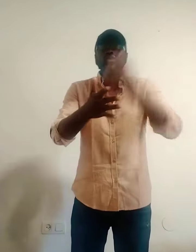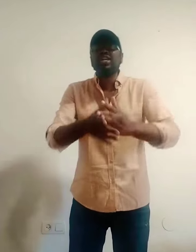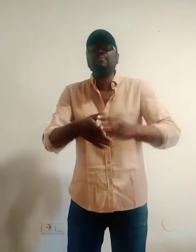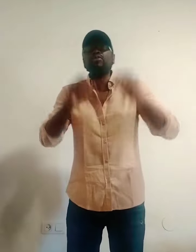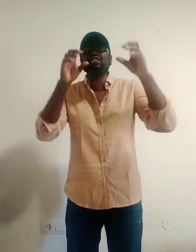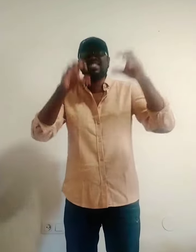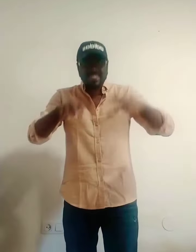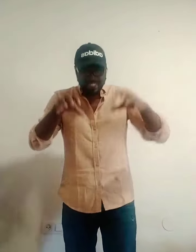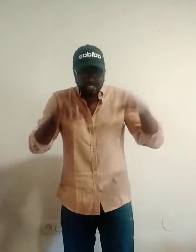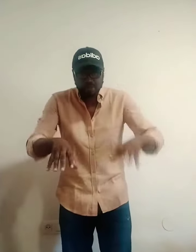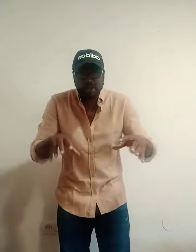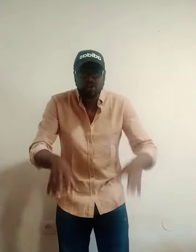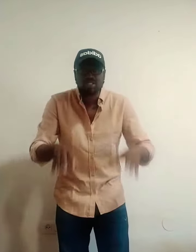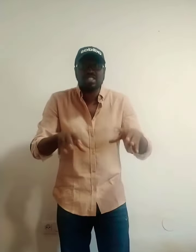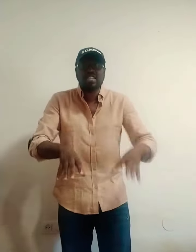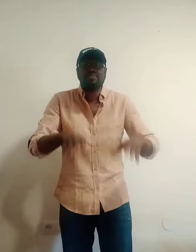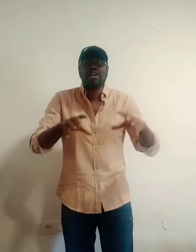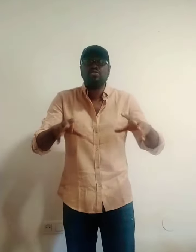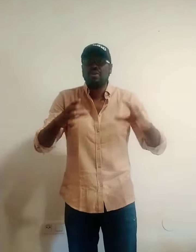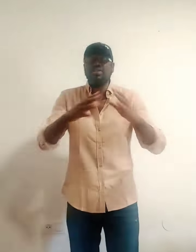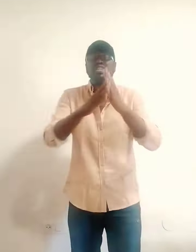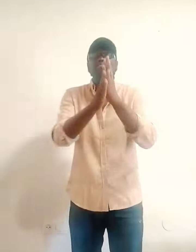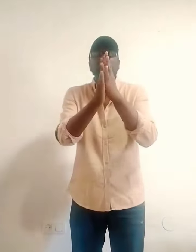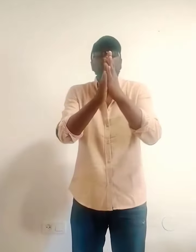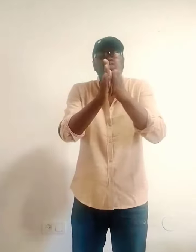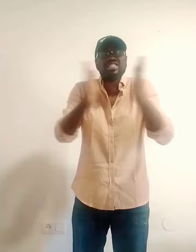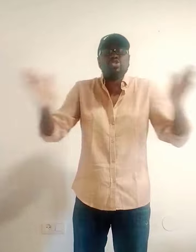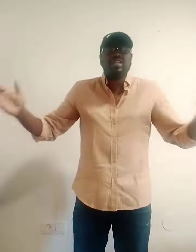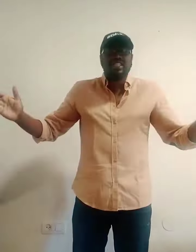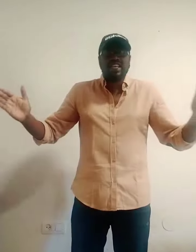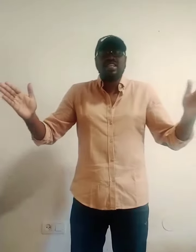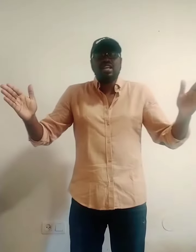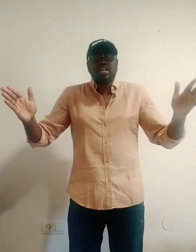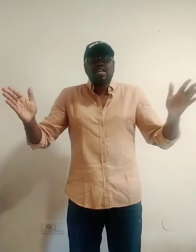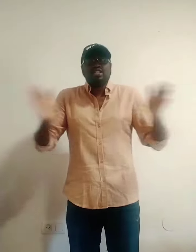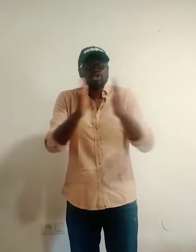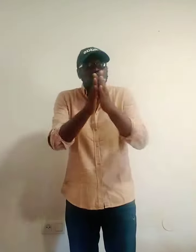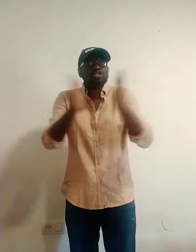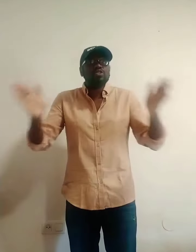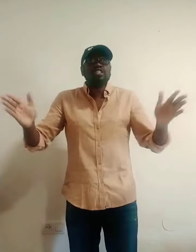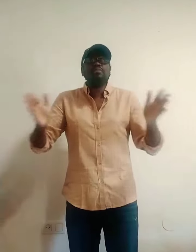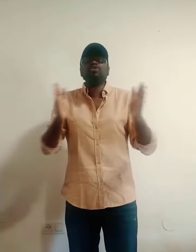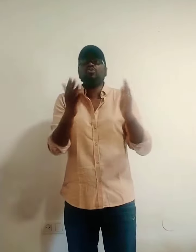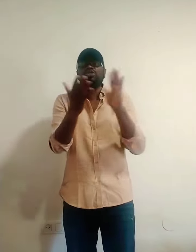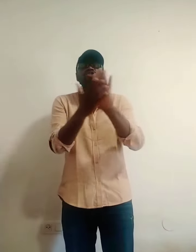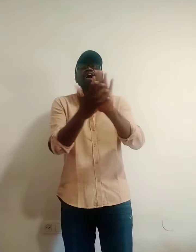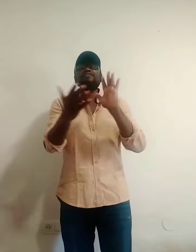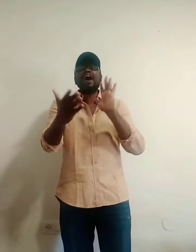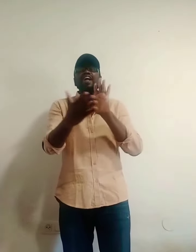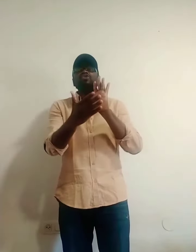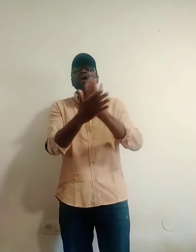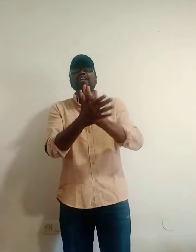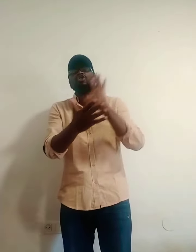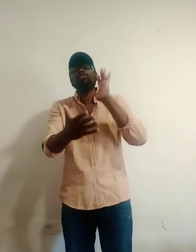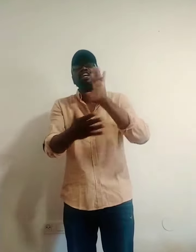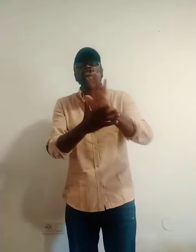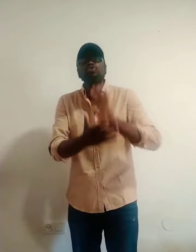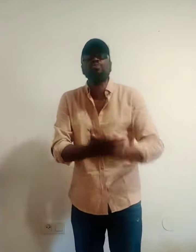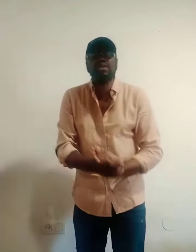Twitter. But this period is the time that human beings have been so disconnected. So disconnected because we do not have heart-to-heart connection with